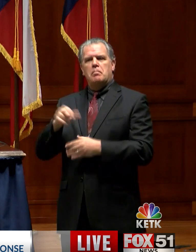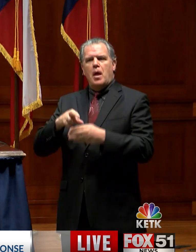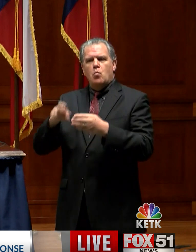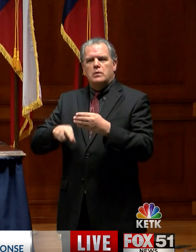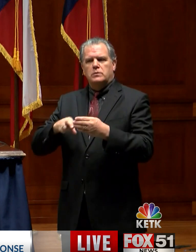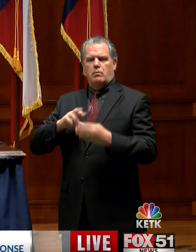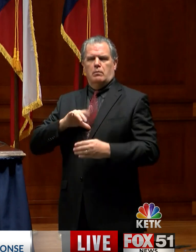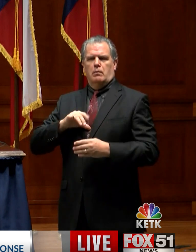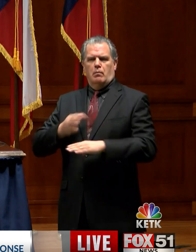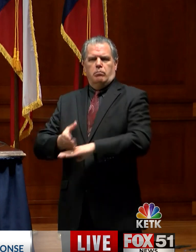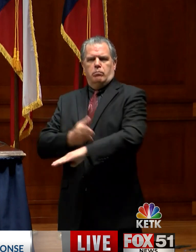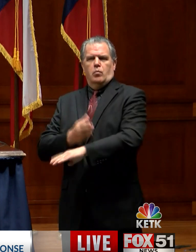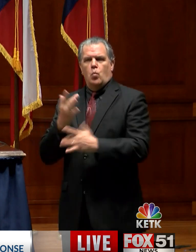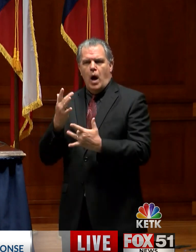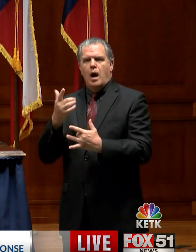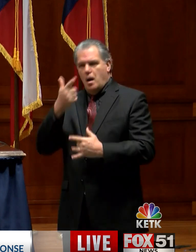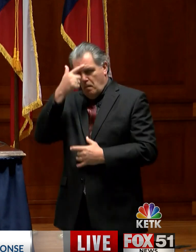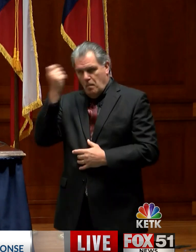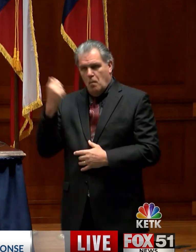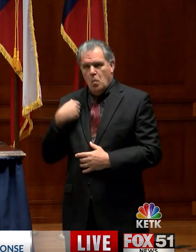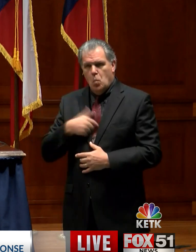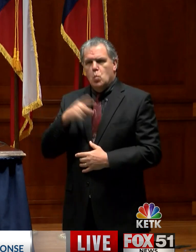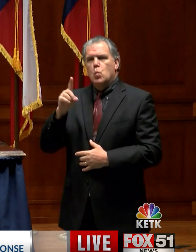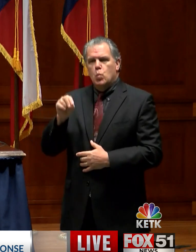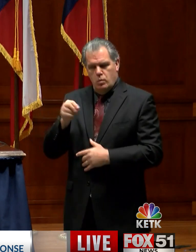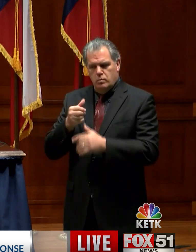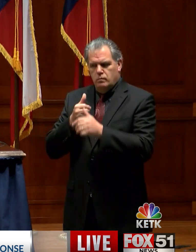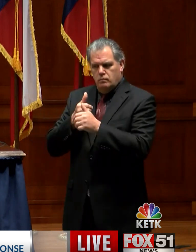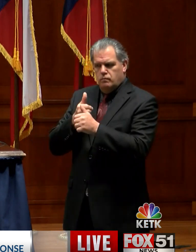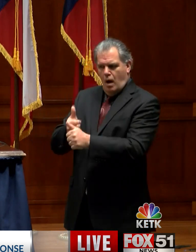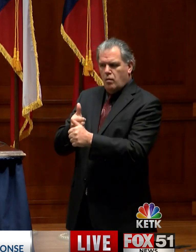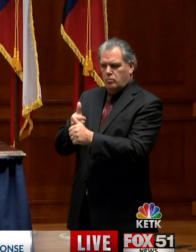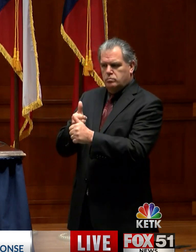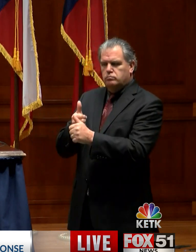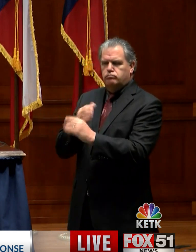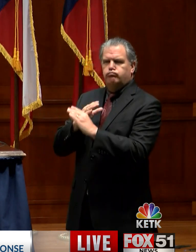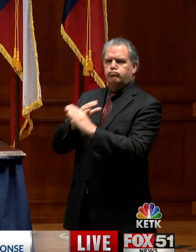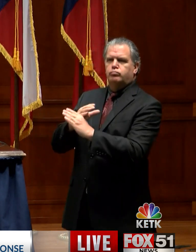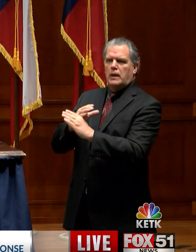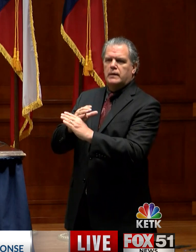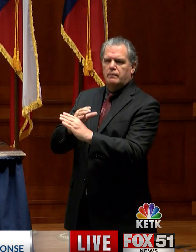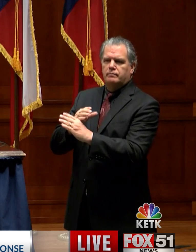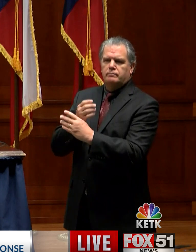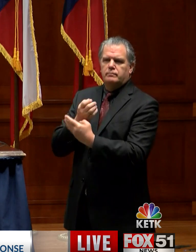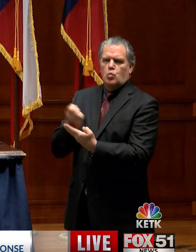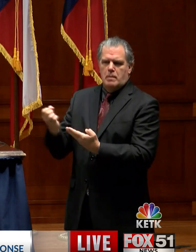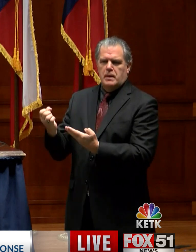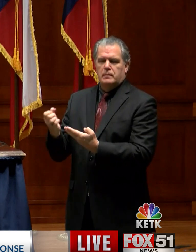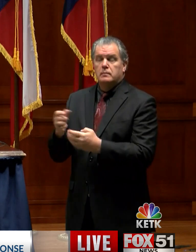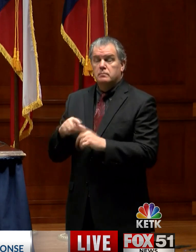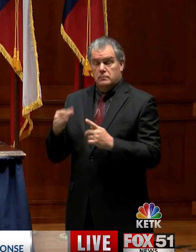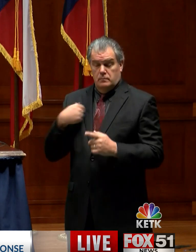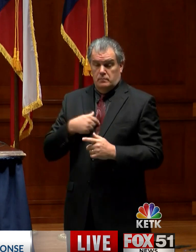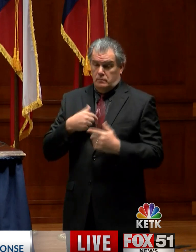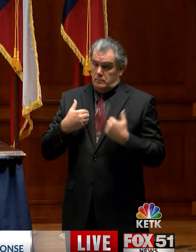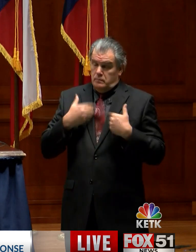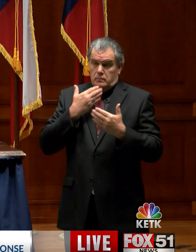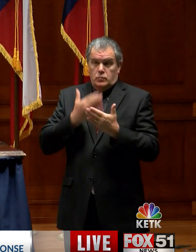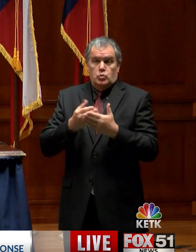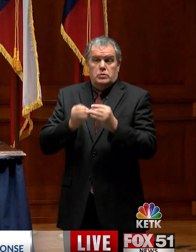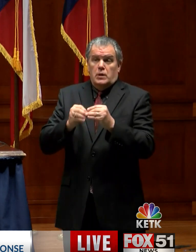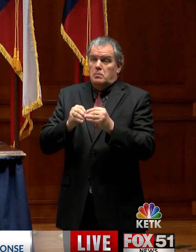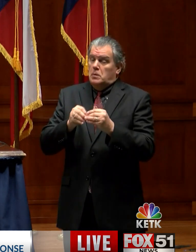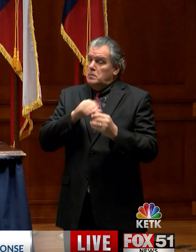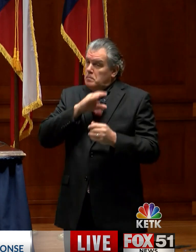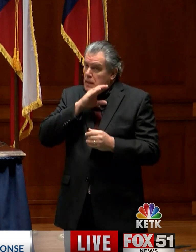that we have been able to accomplish through protecting ourselves. But we're in a good place as far as our capacity and